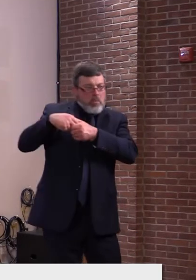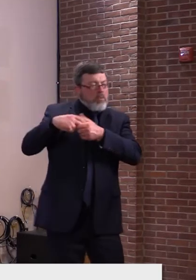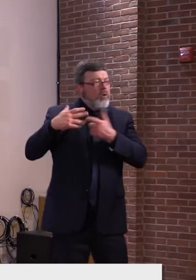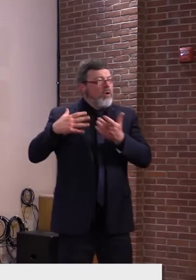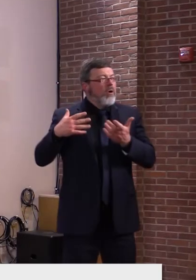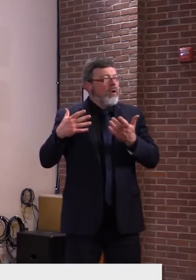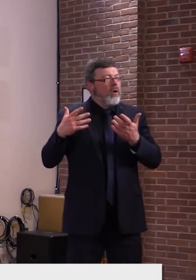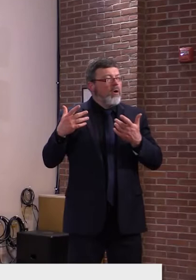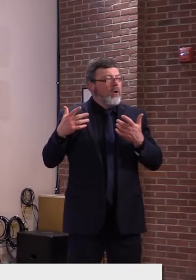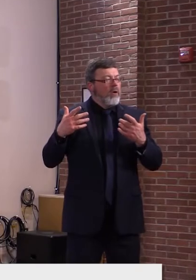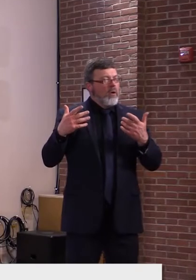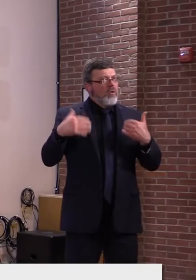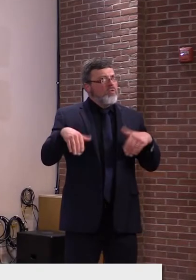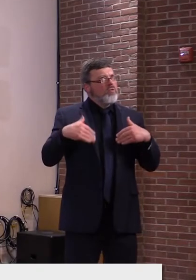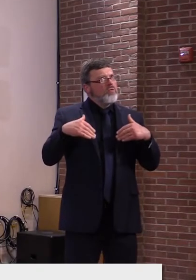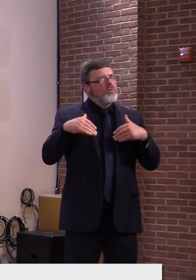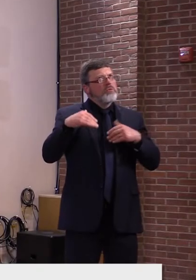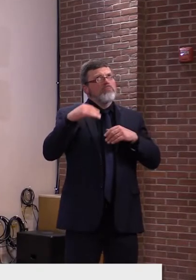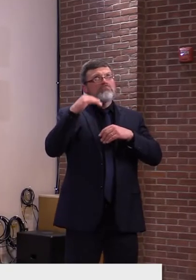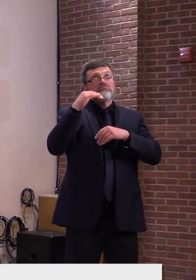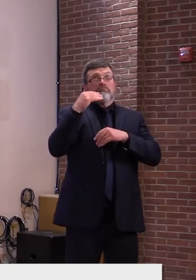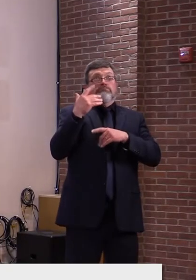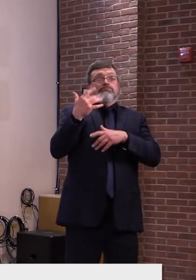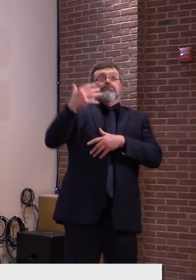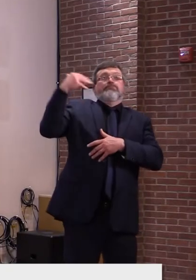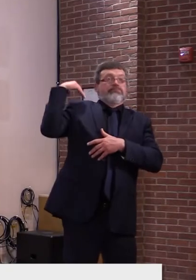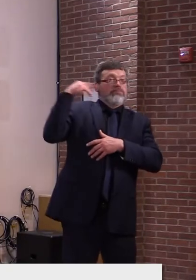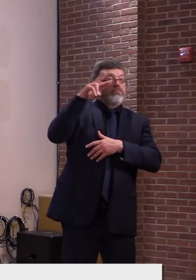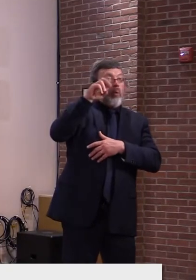2008, and was talking about the same thing. And